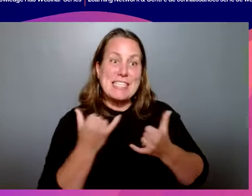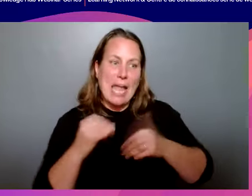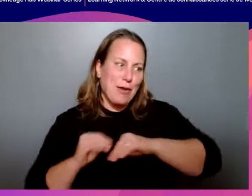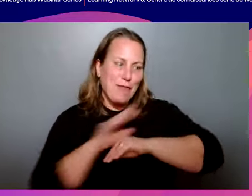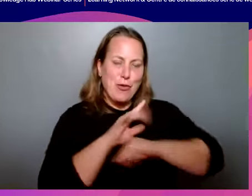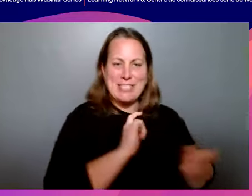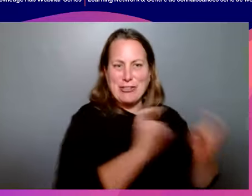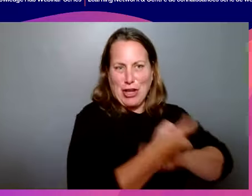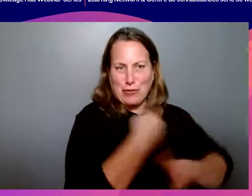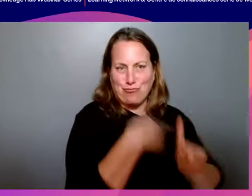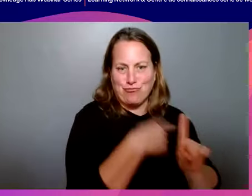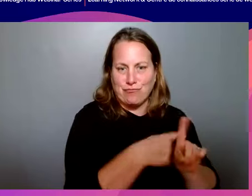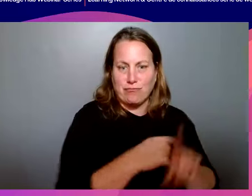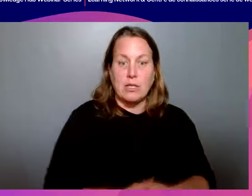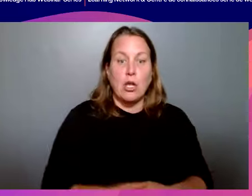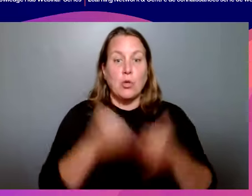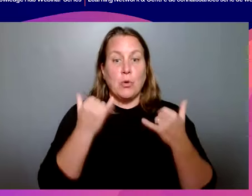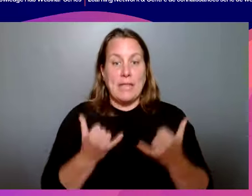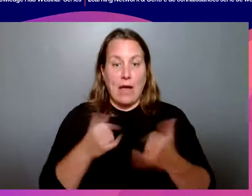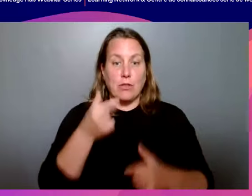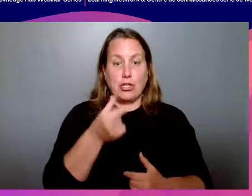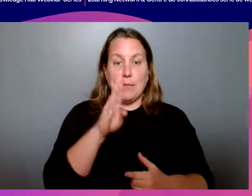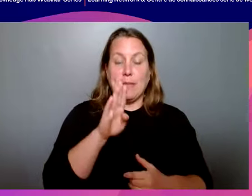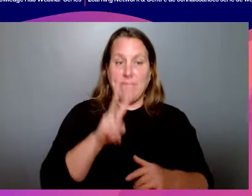So within the GBV sector, 2S